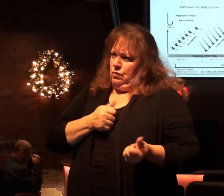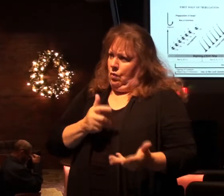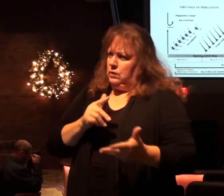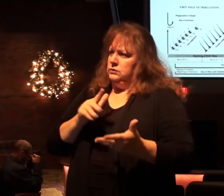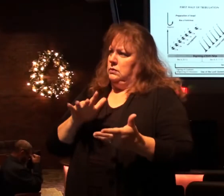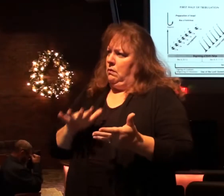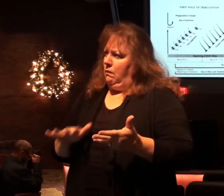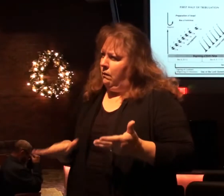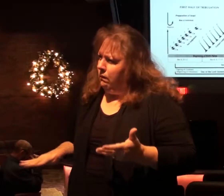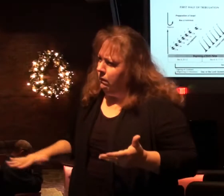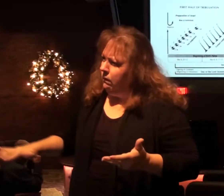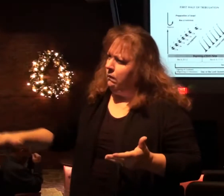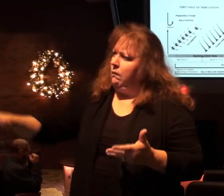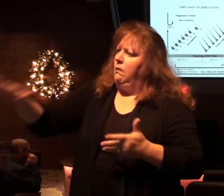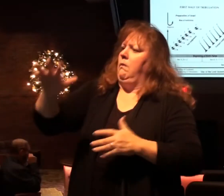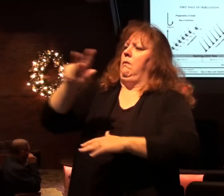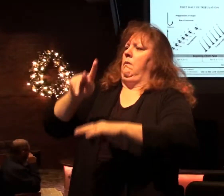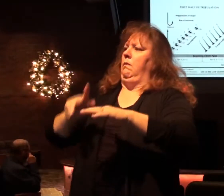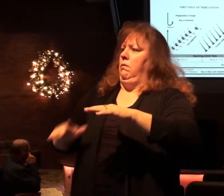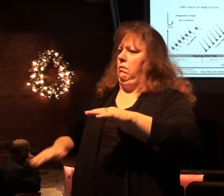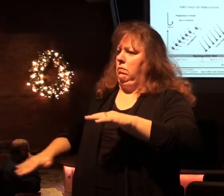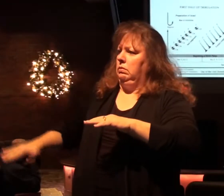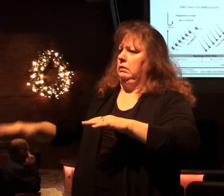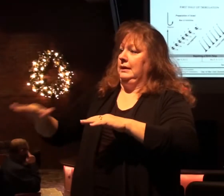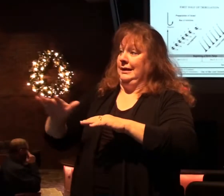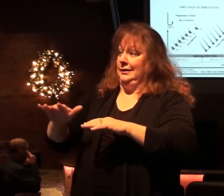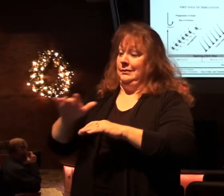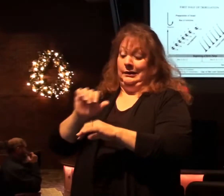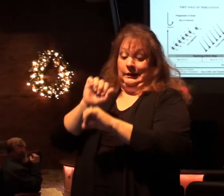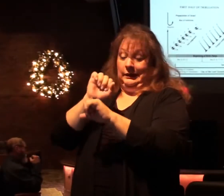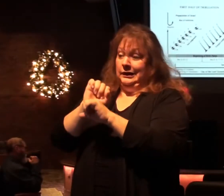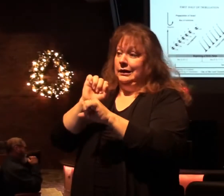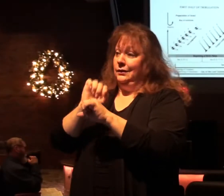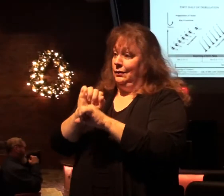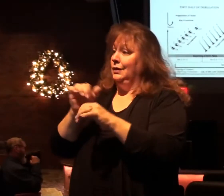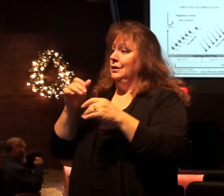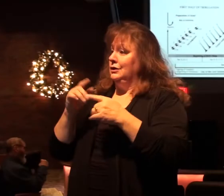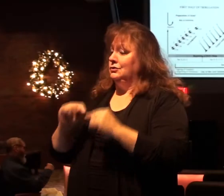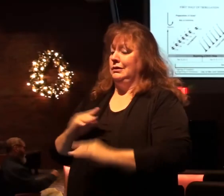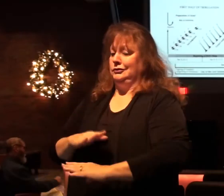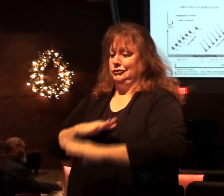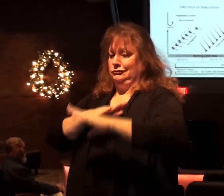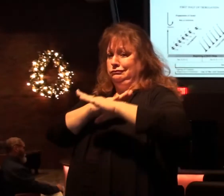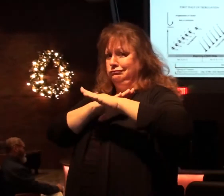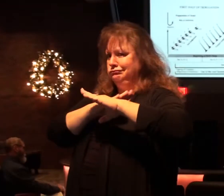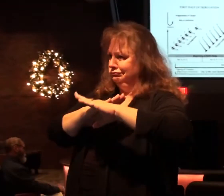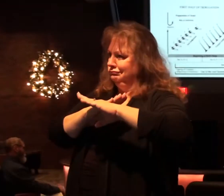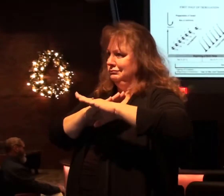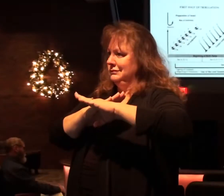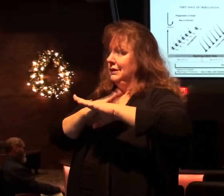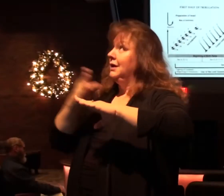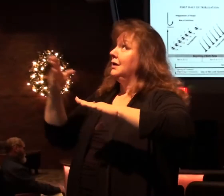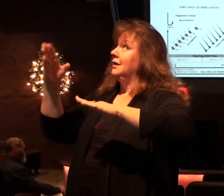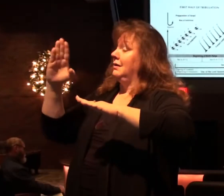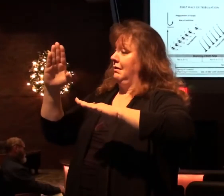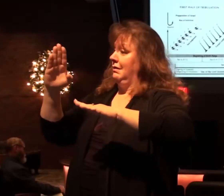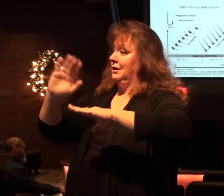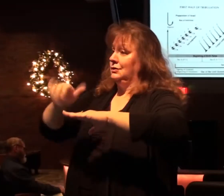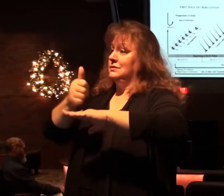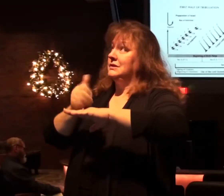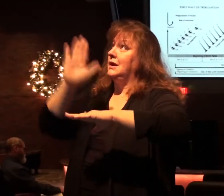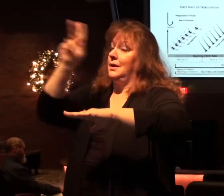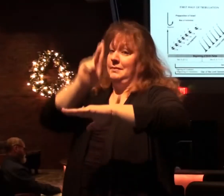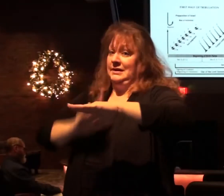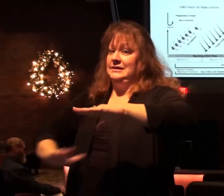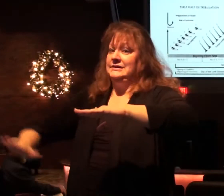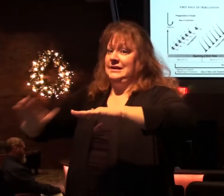of the world and working to try to prevent the purposes of God in establishing a kingdom